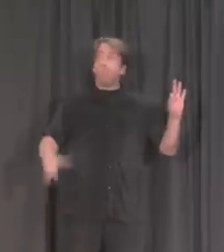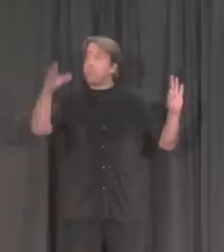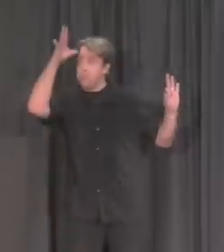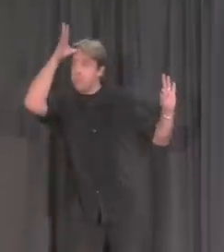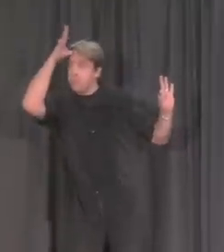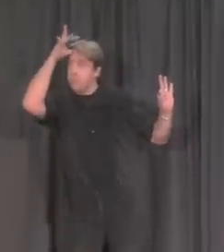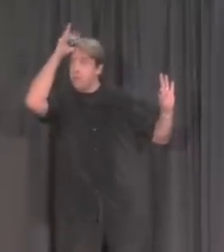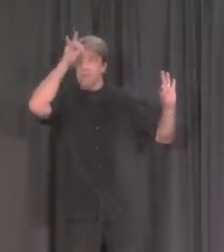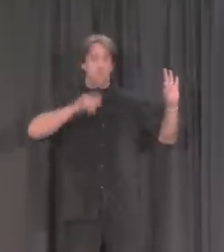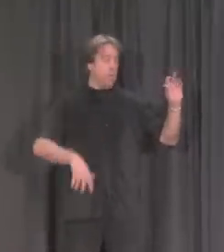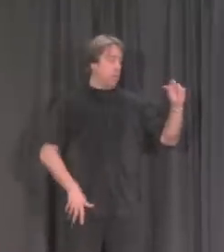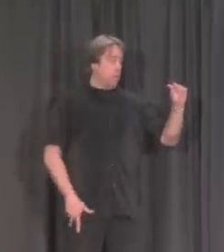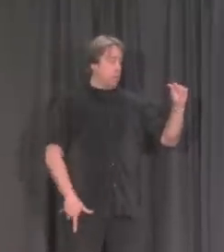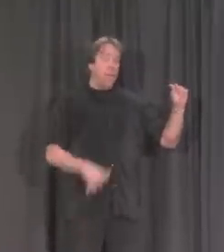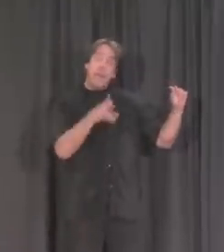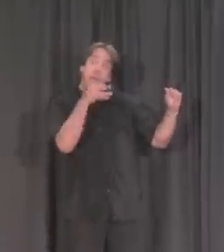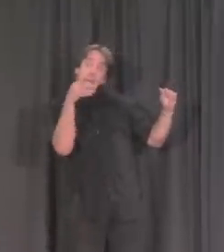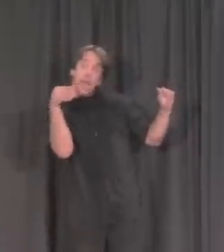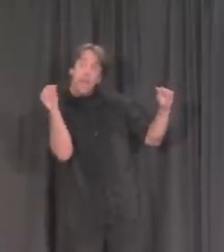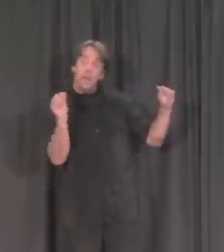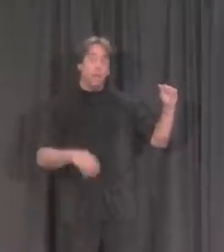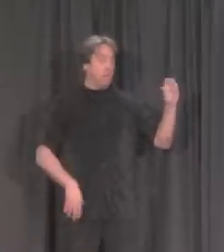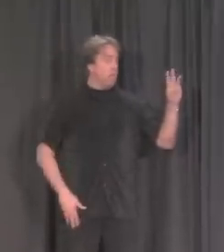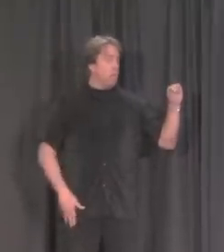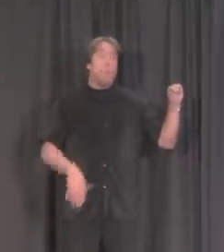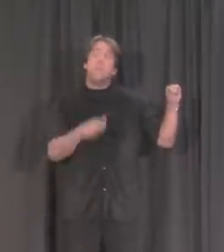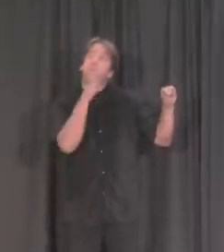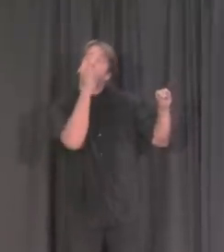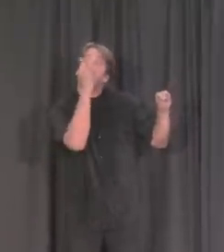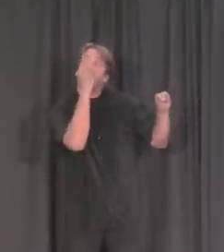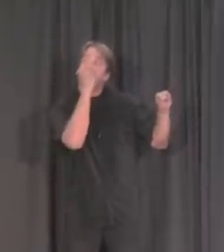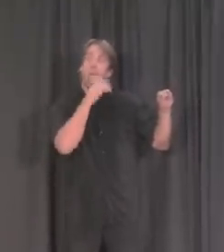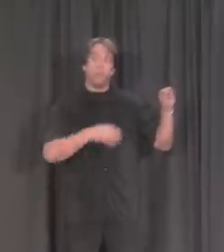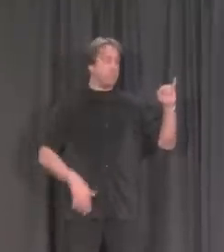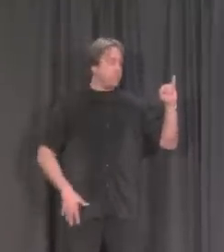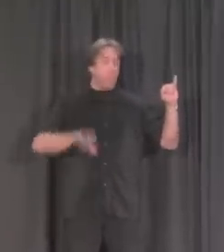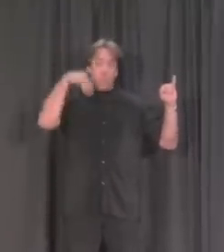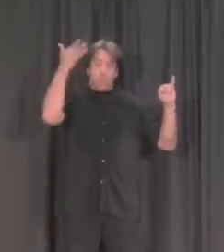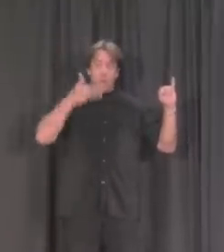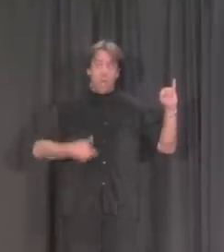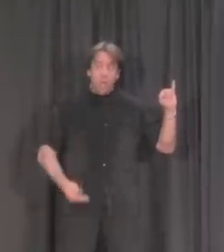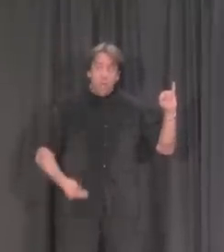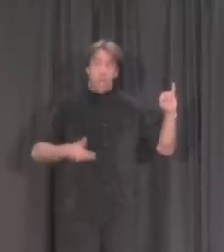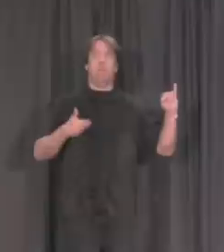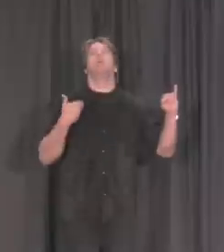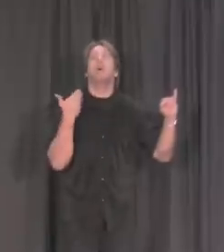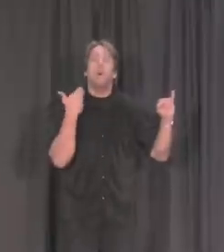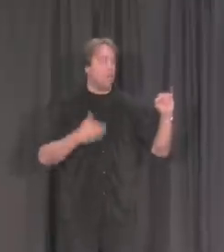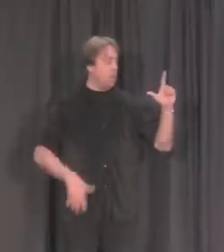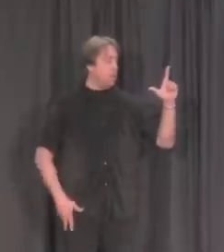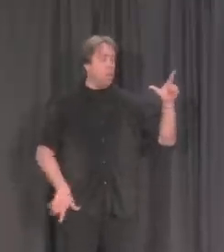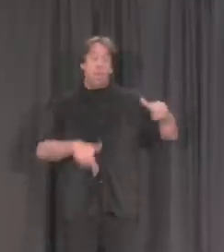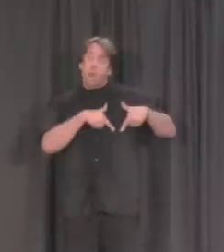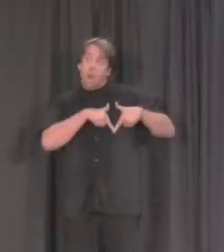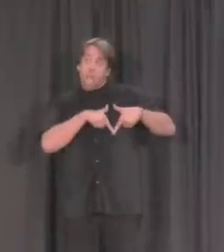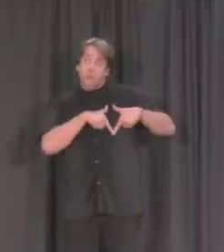Here I go. F is for father, A is for aunt, M is for mother, I is for moi, L is